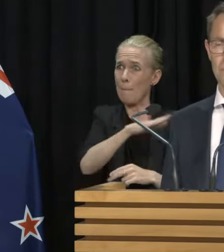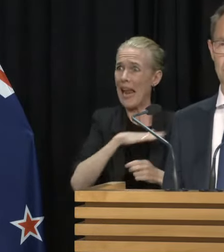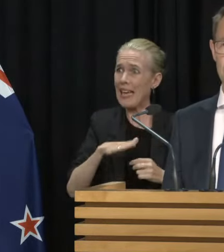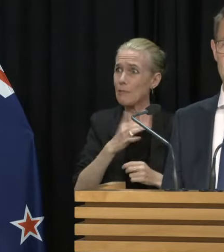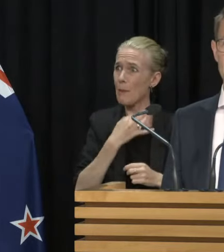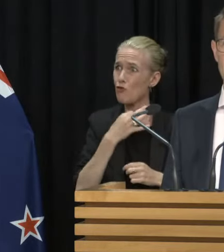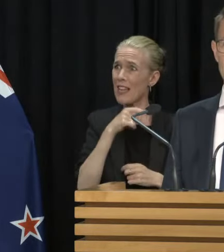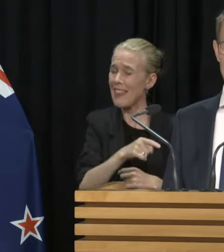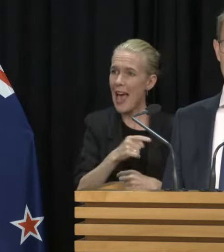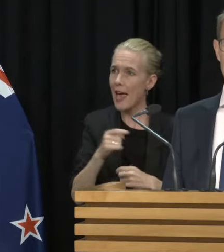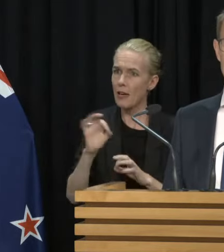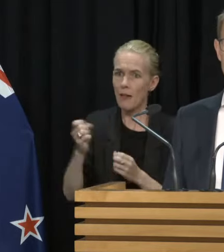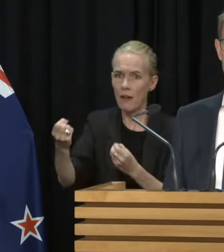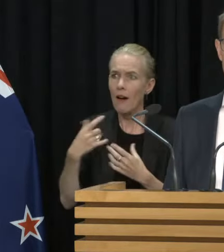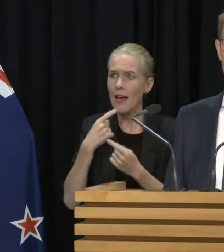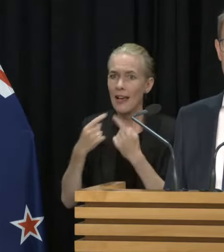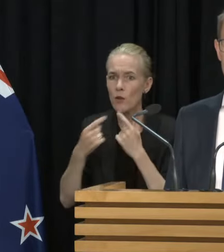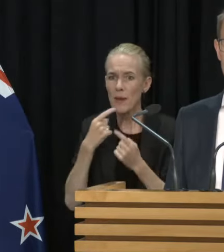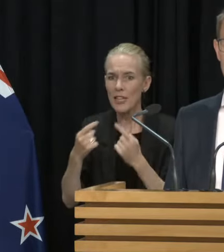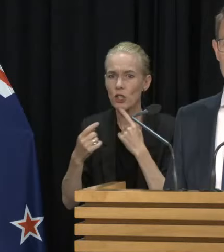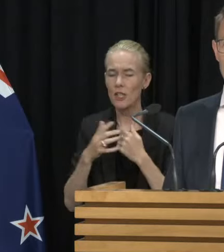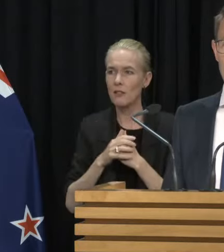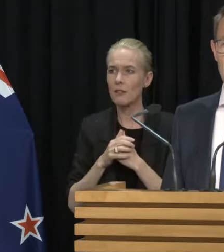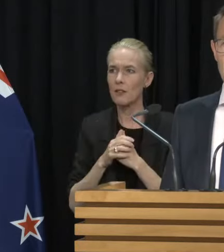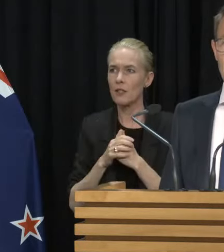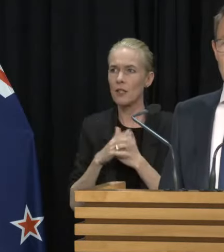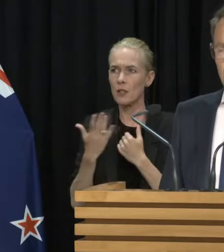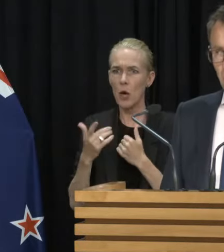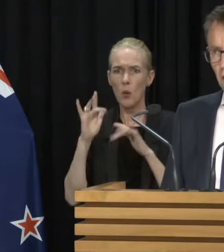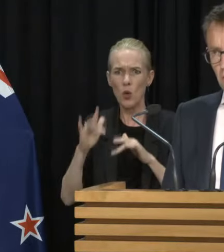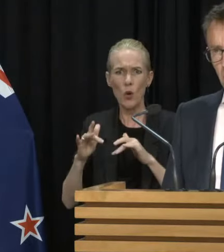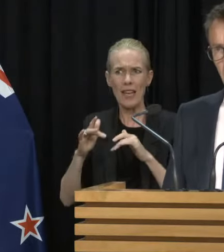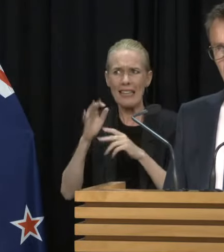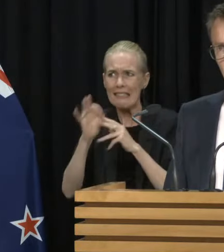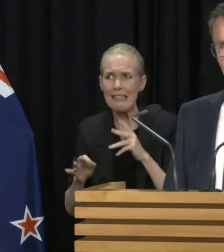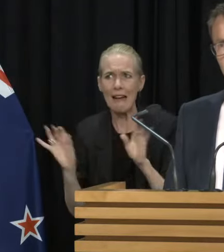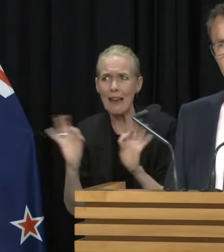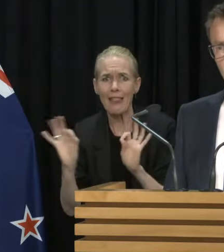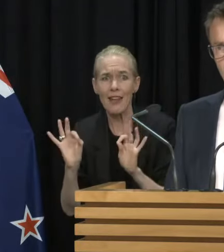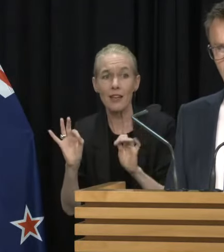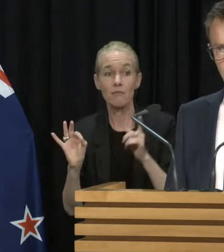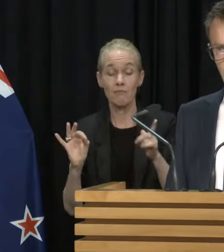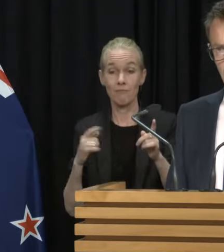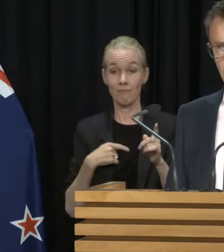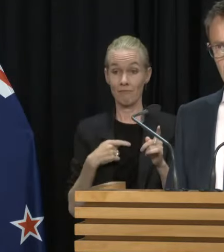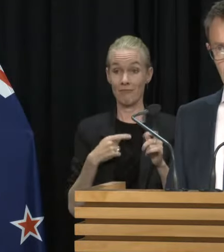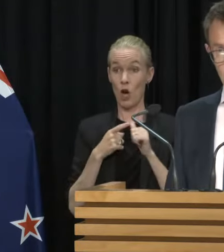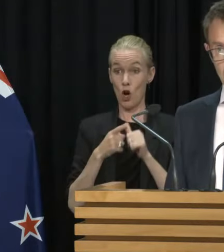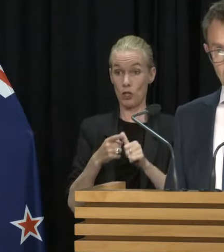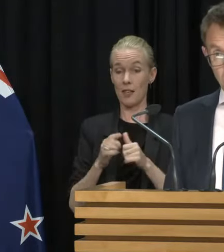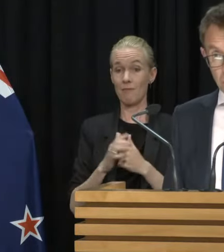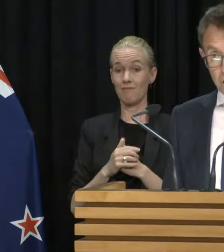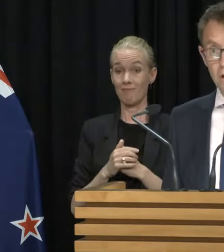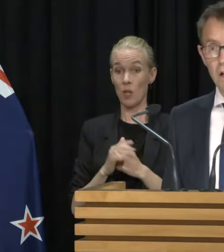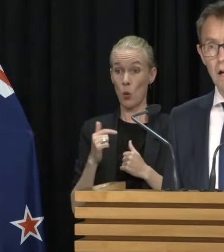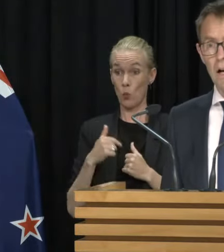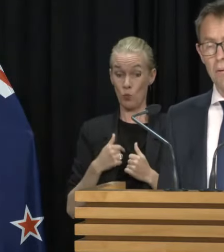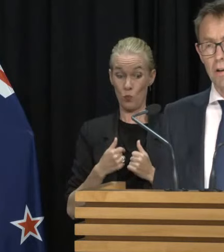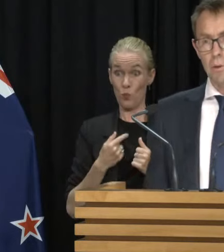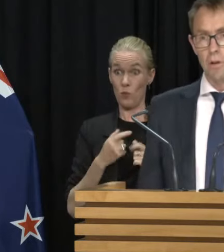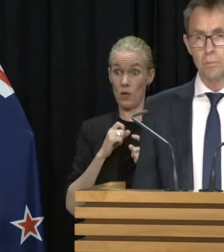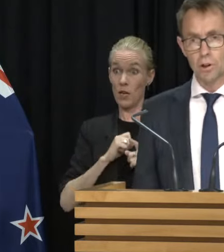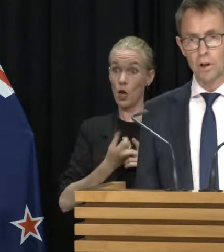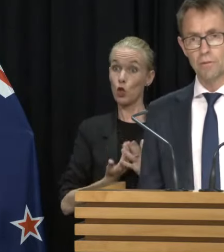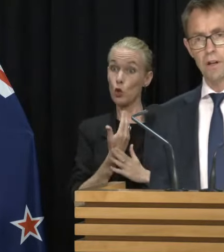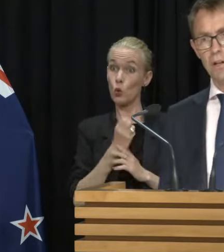any potential close contacts yet, or any potential locations of interest. No, we haven't yet, and this case was only notified this morning.